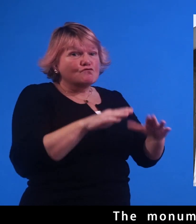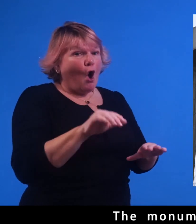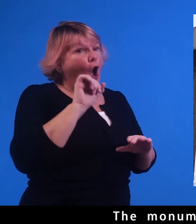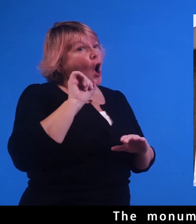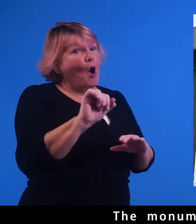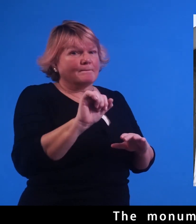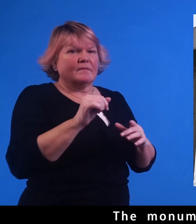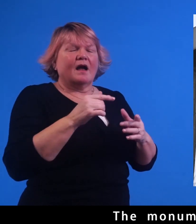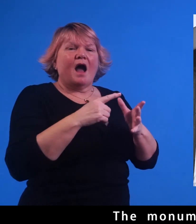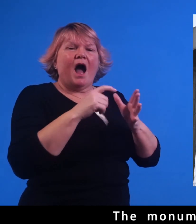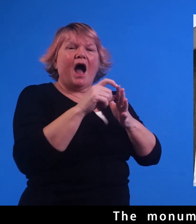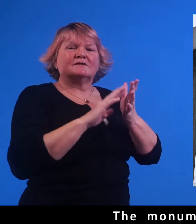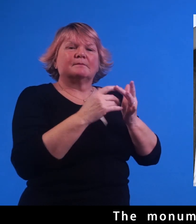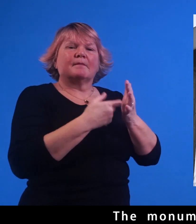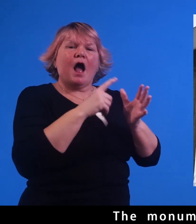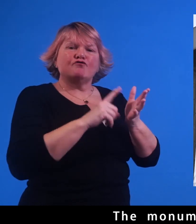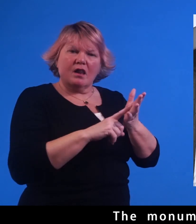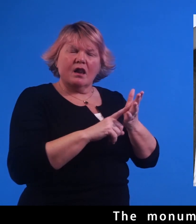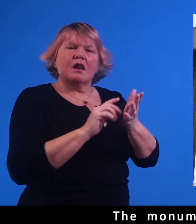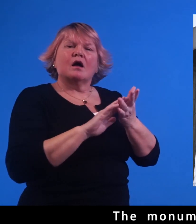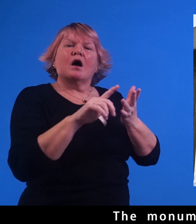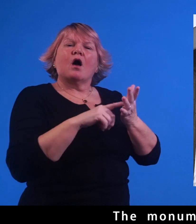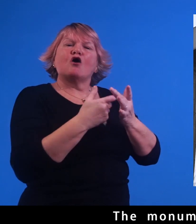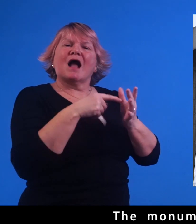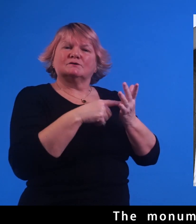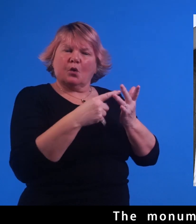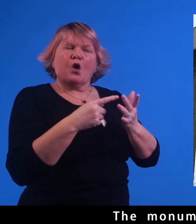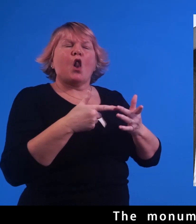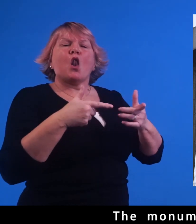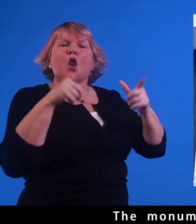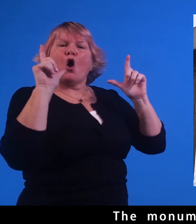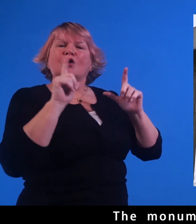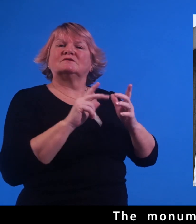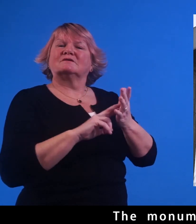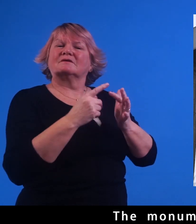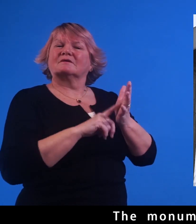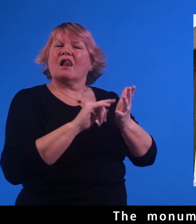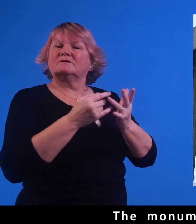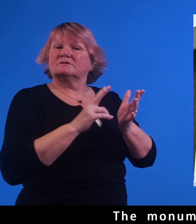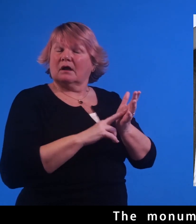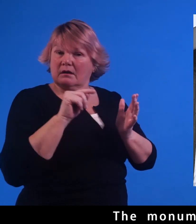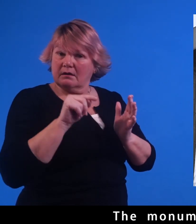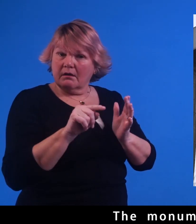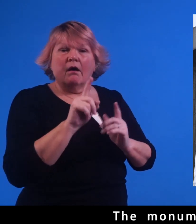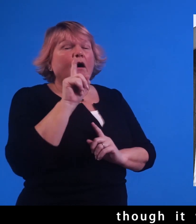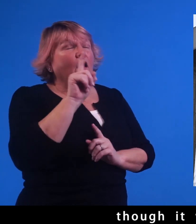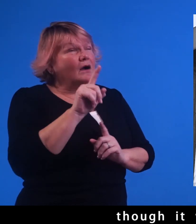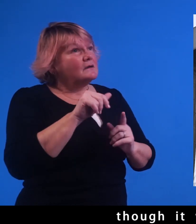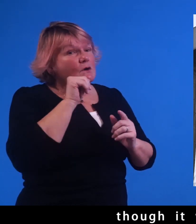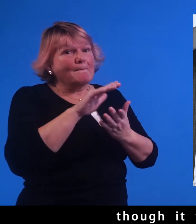The monument takes its name from Admiral Horatio Lord Nelson, though it was never intended